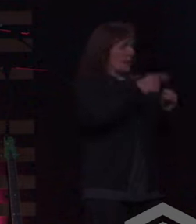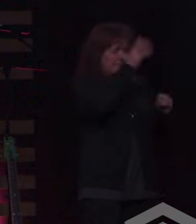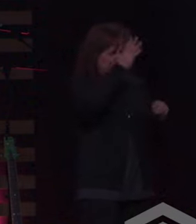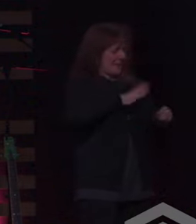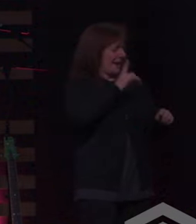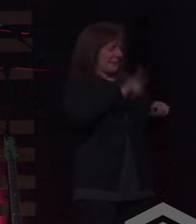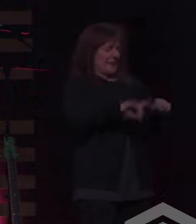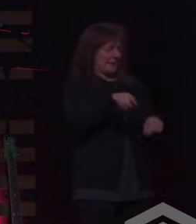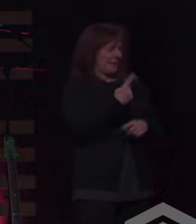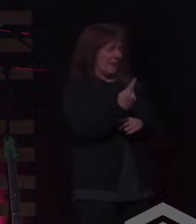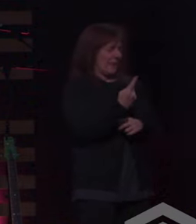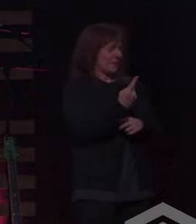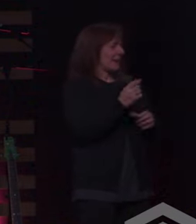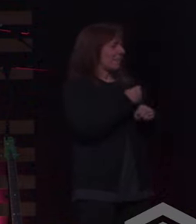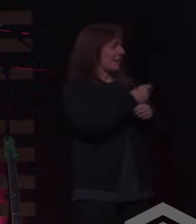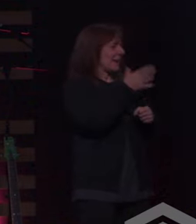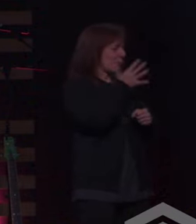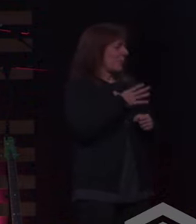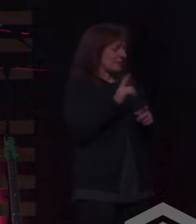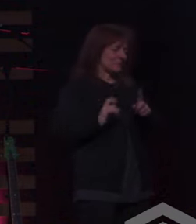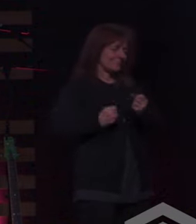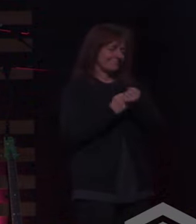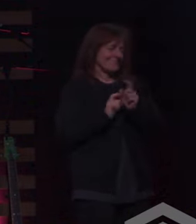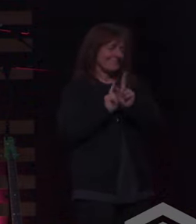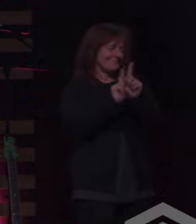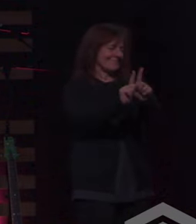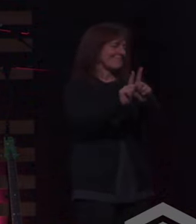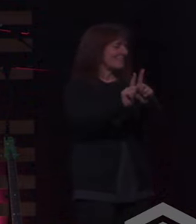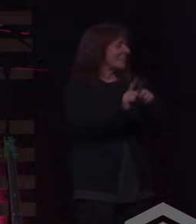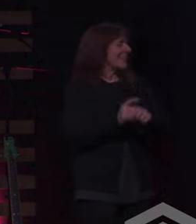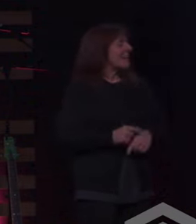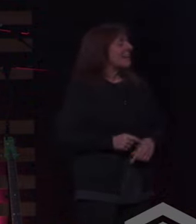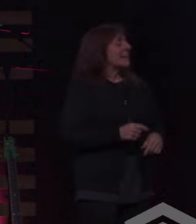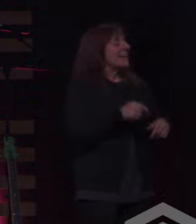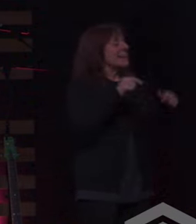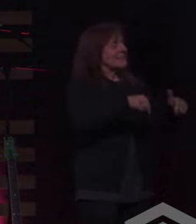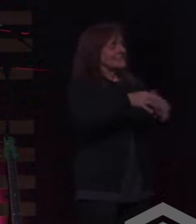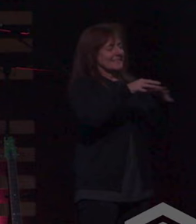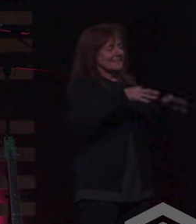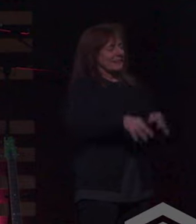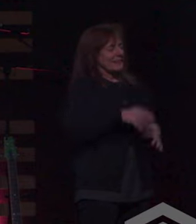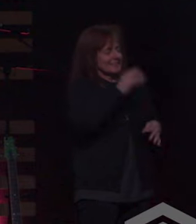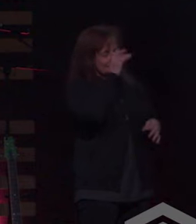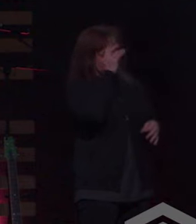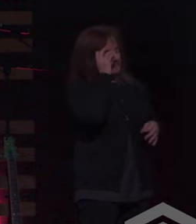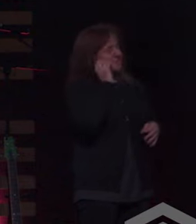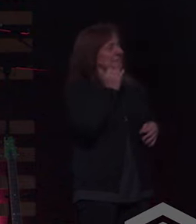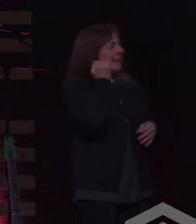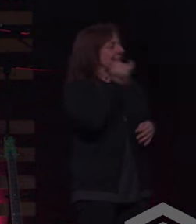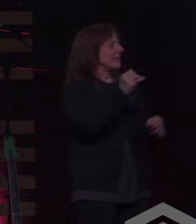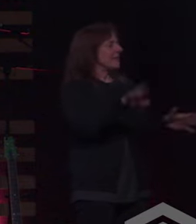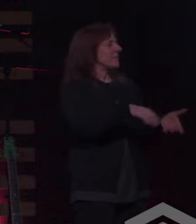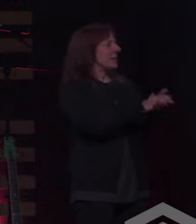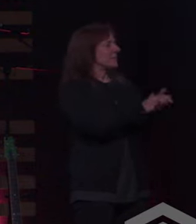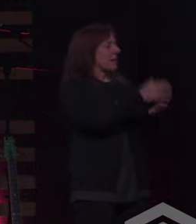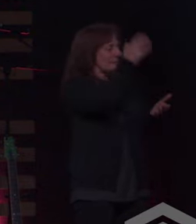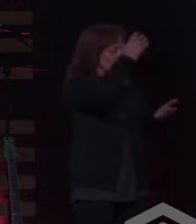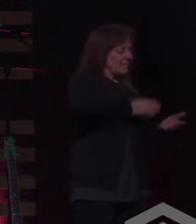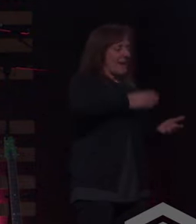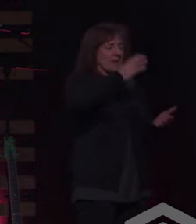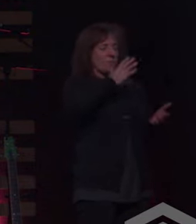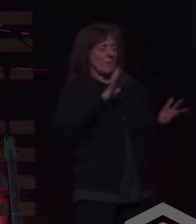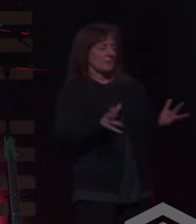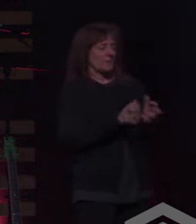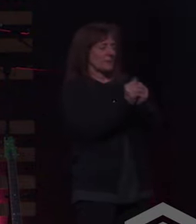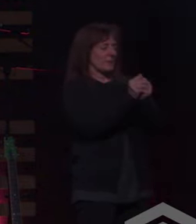alone. Verse 24, he institutes marriage. And this is what it says. This explains this idea of marriage to man and woman coming together.